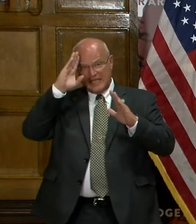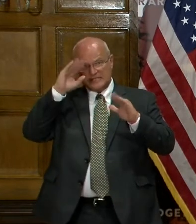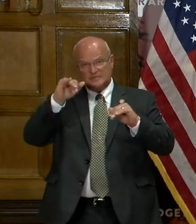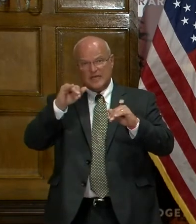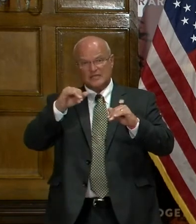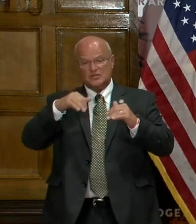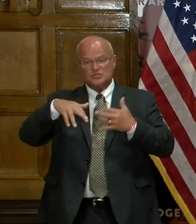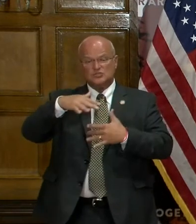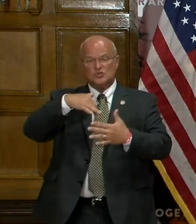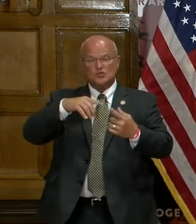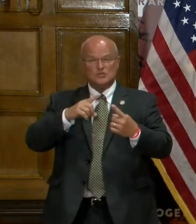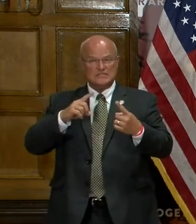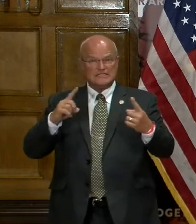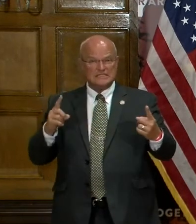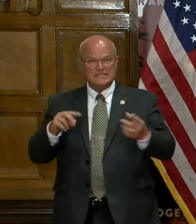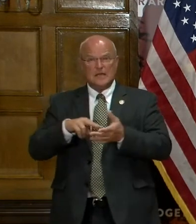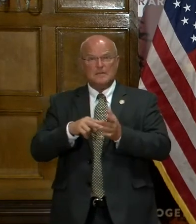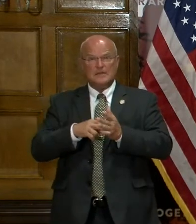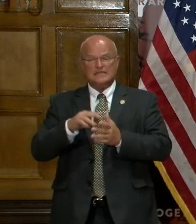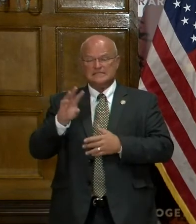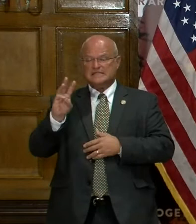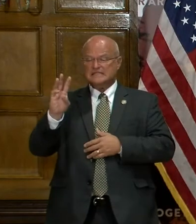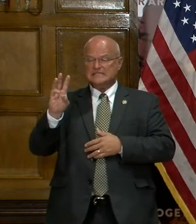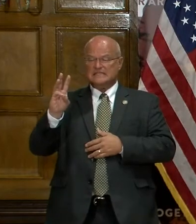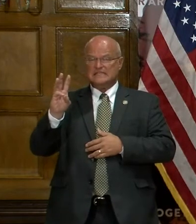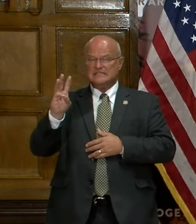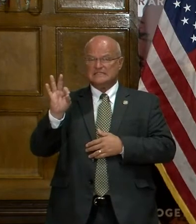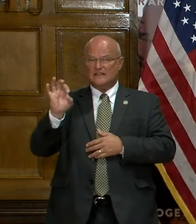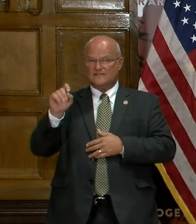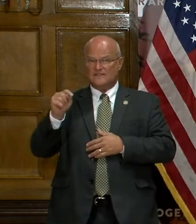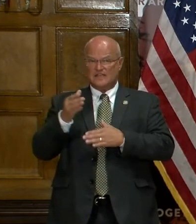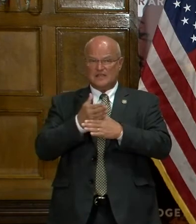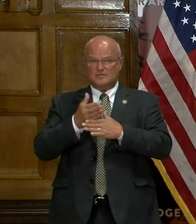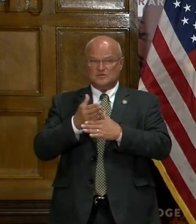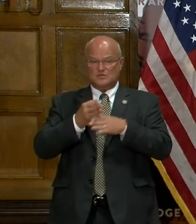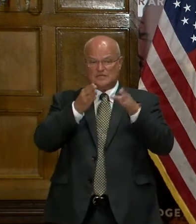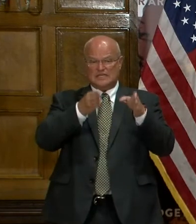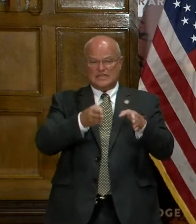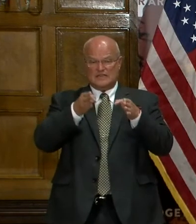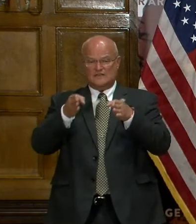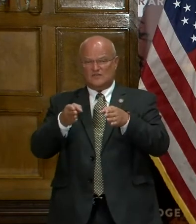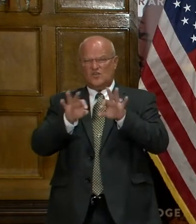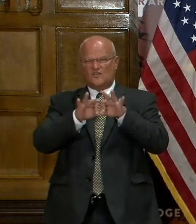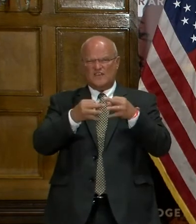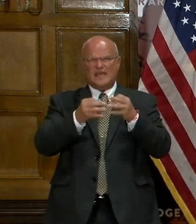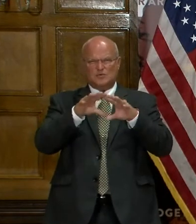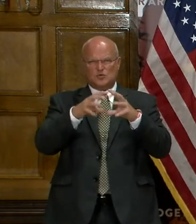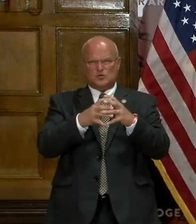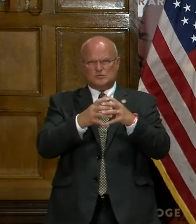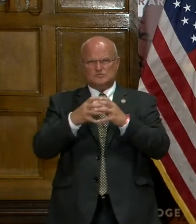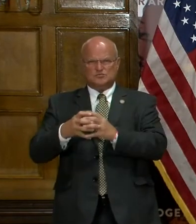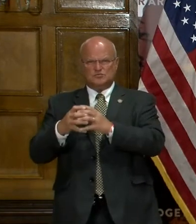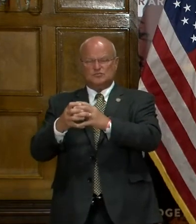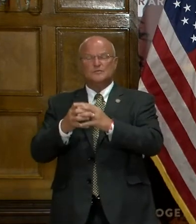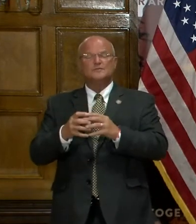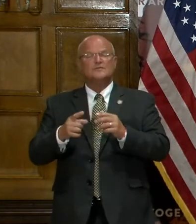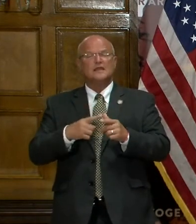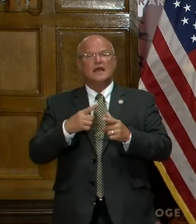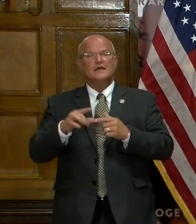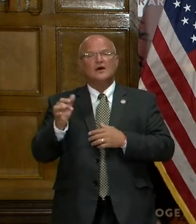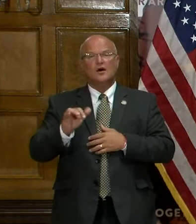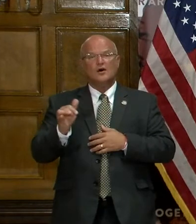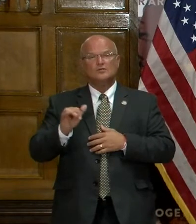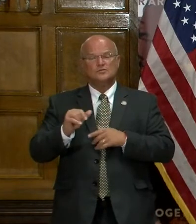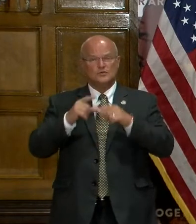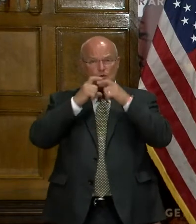to socially distance. That means 6 feet between individuals or family groups, and then